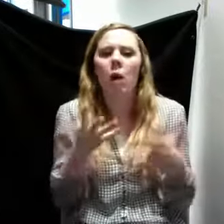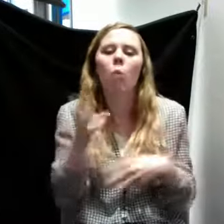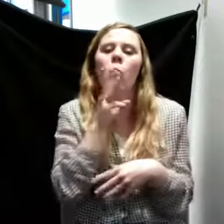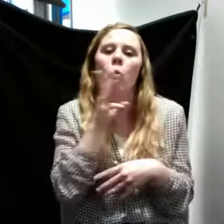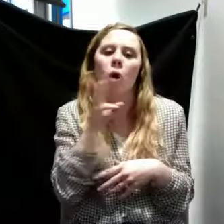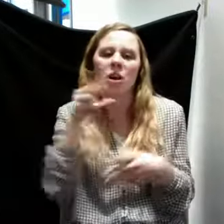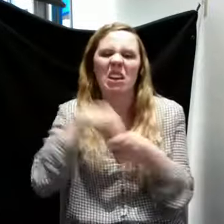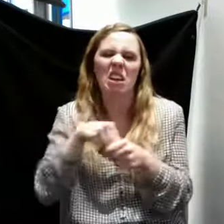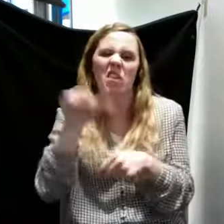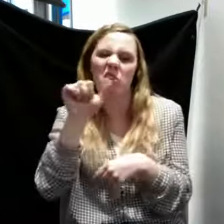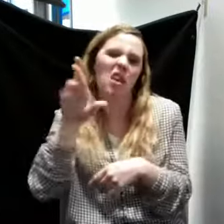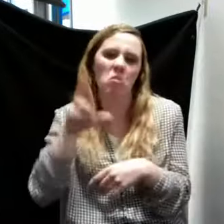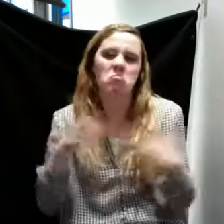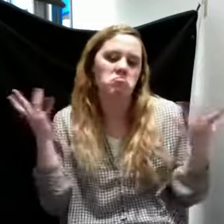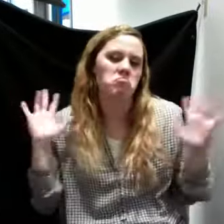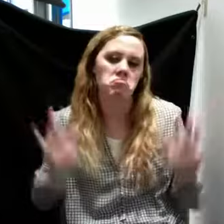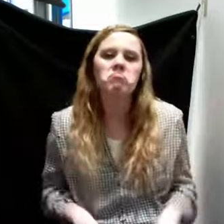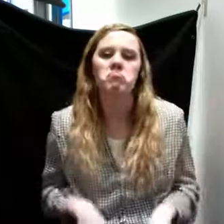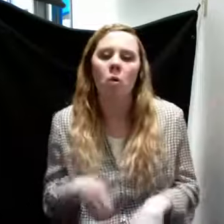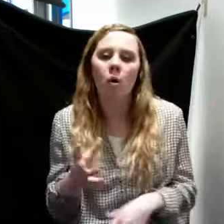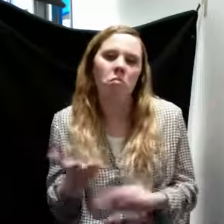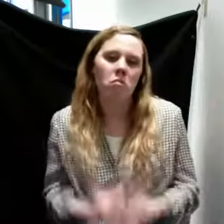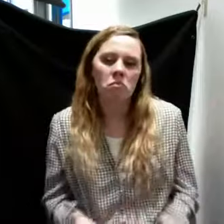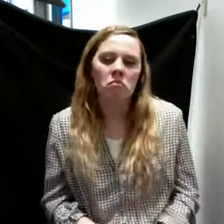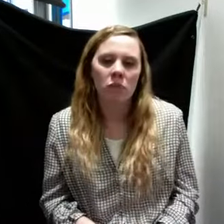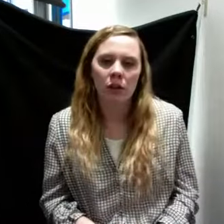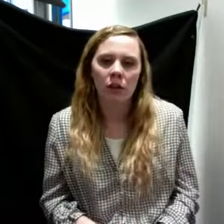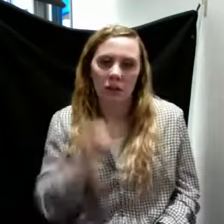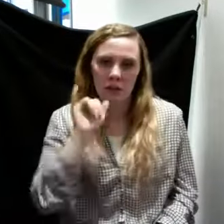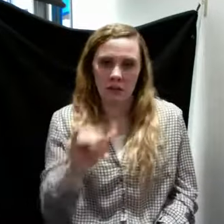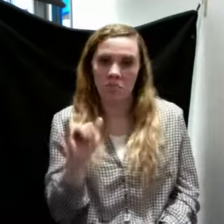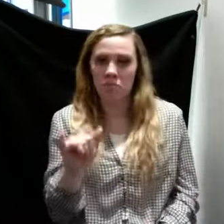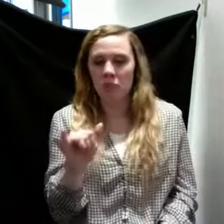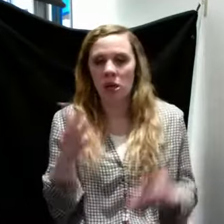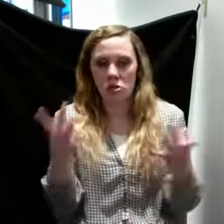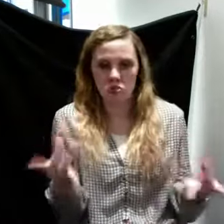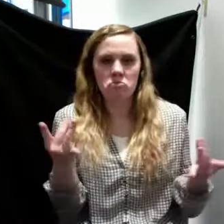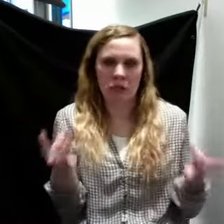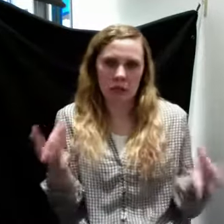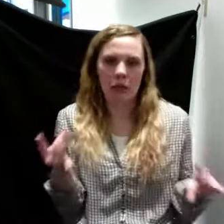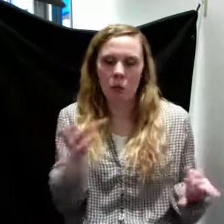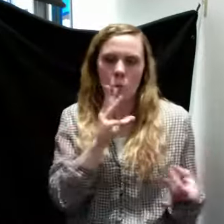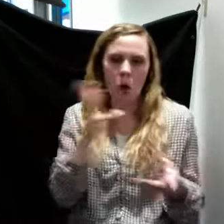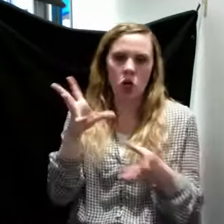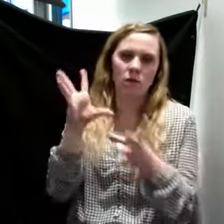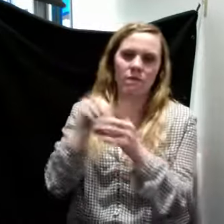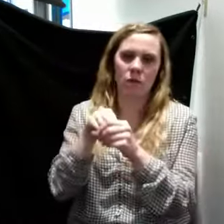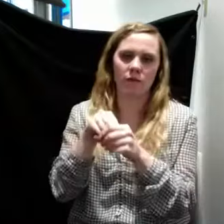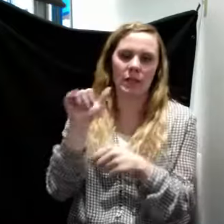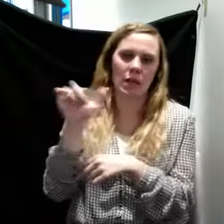in the atmosphere, or water vapor in the air. That's humidity.